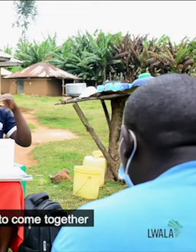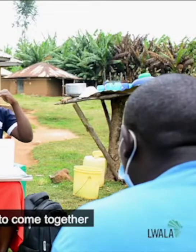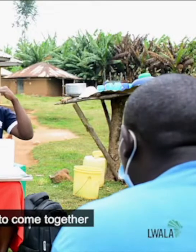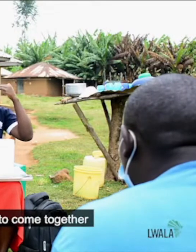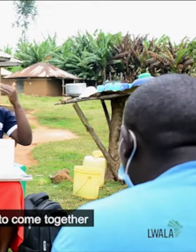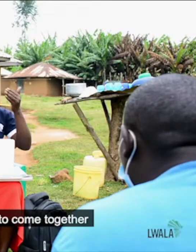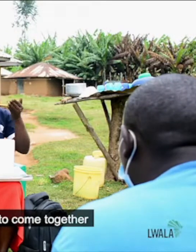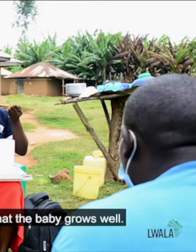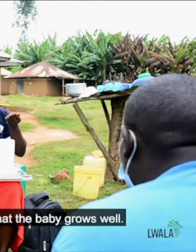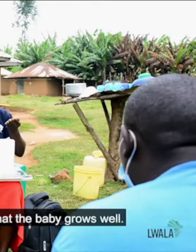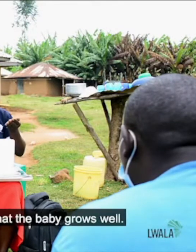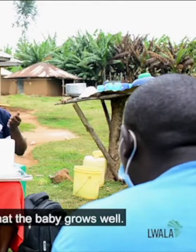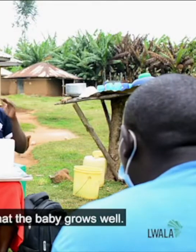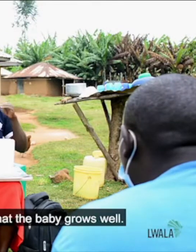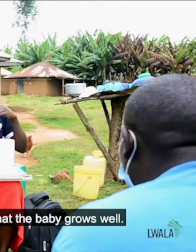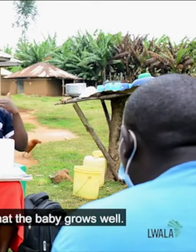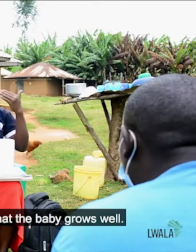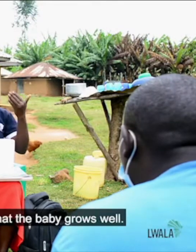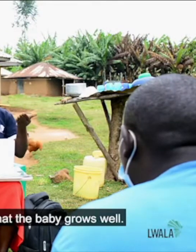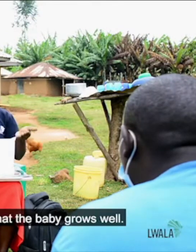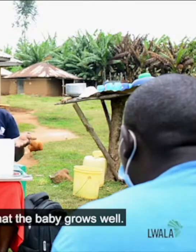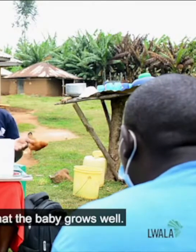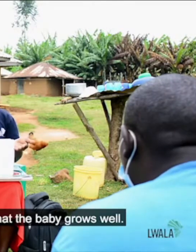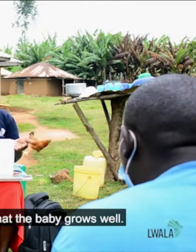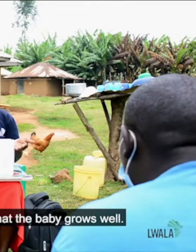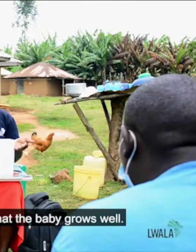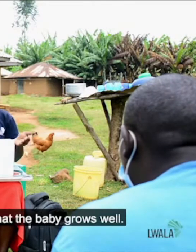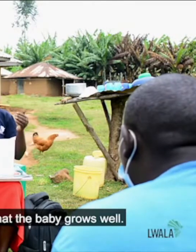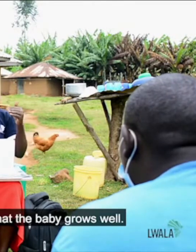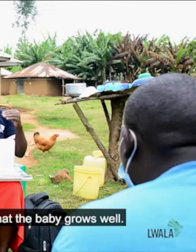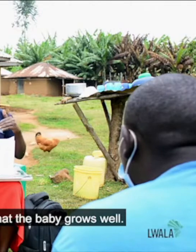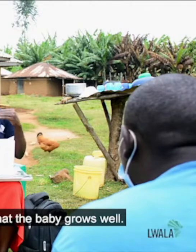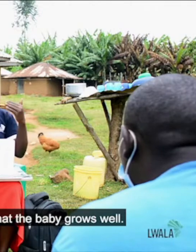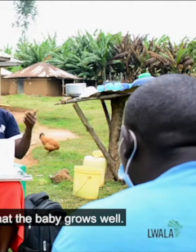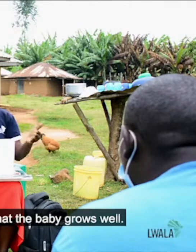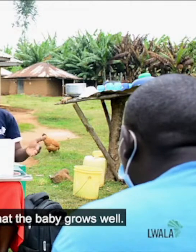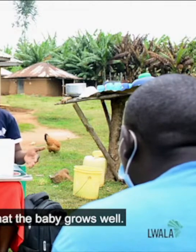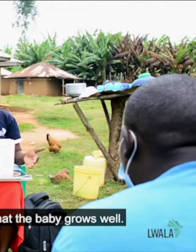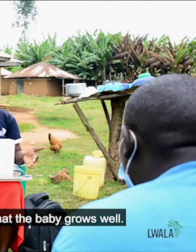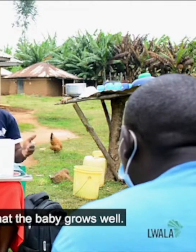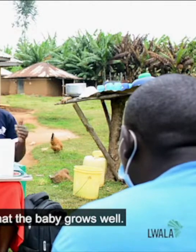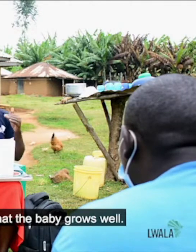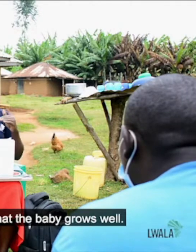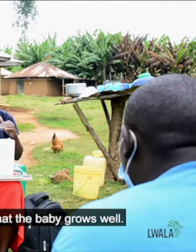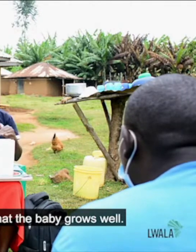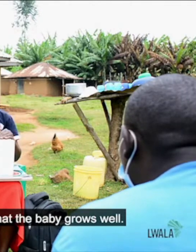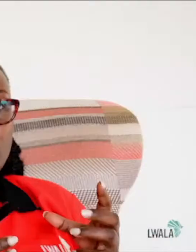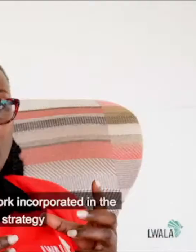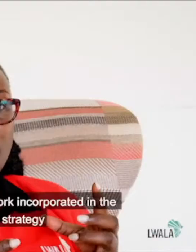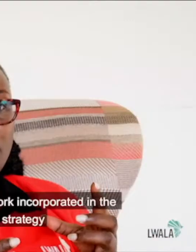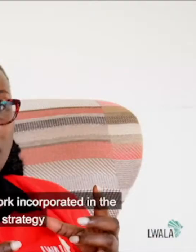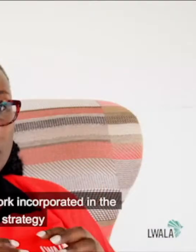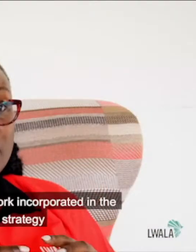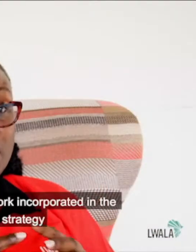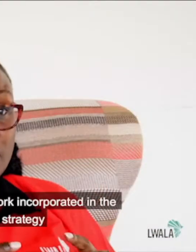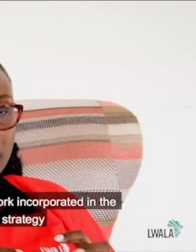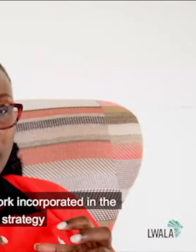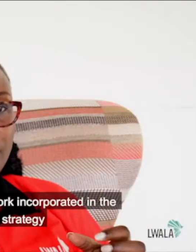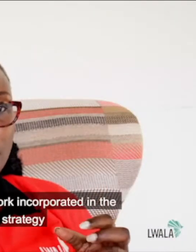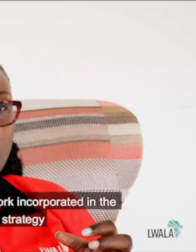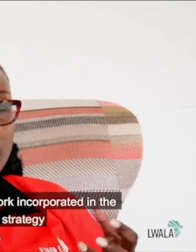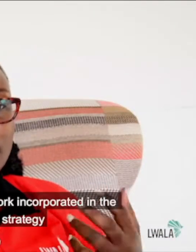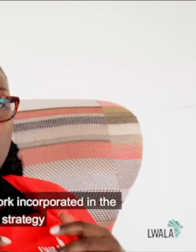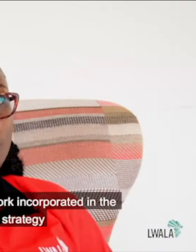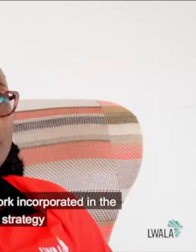mi wariure e tich kanyakla mondo mi dongo mar nyathi obed makare. We have nurturing